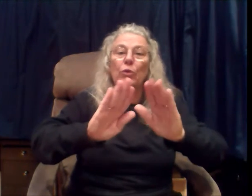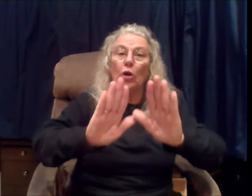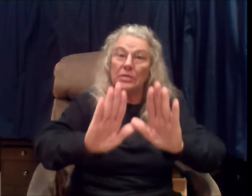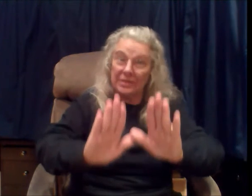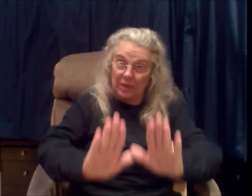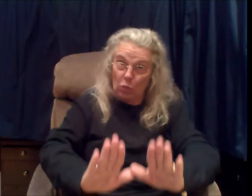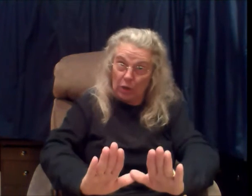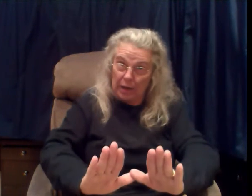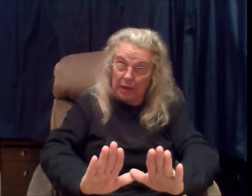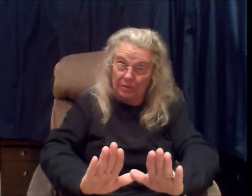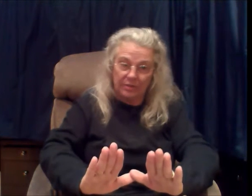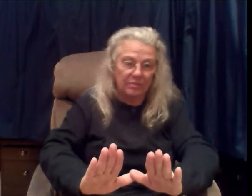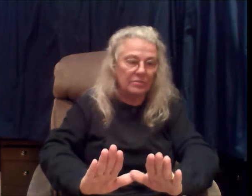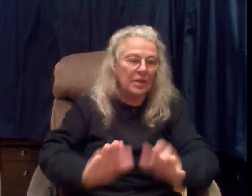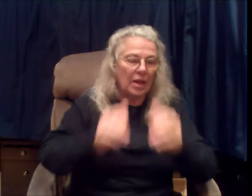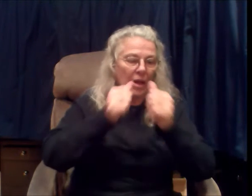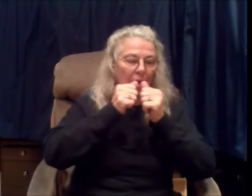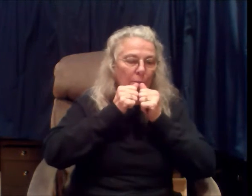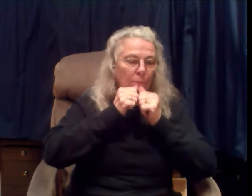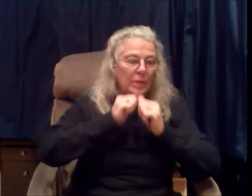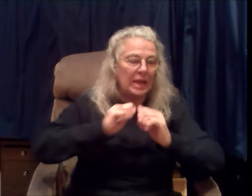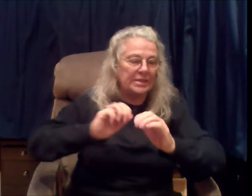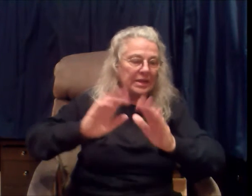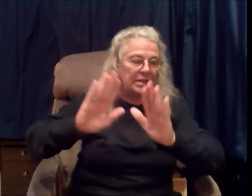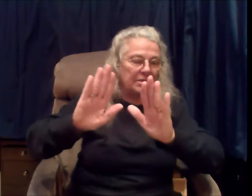on someone else. Blessings.